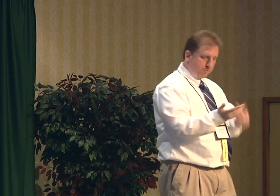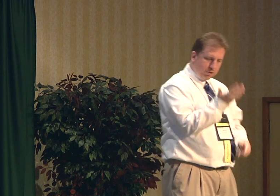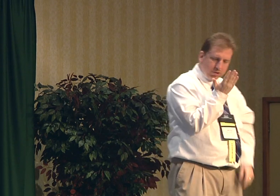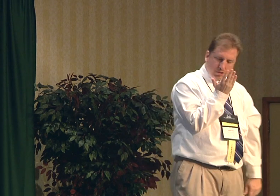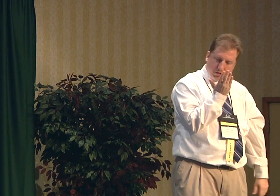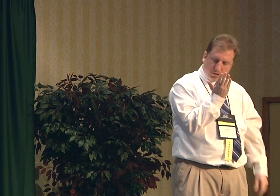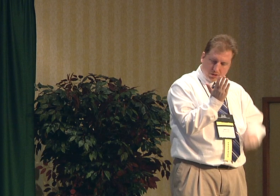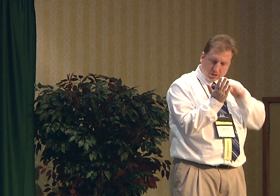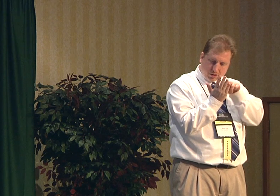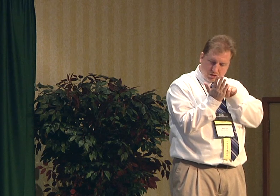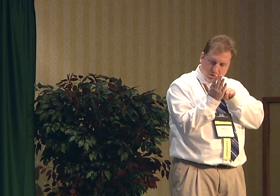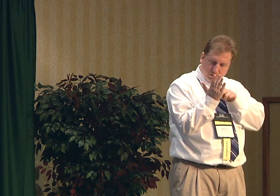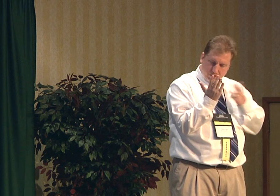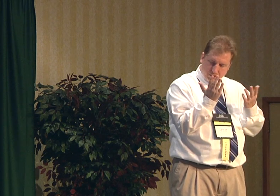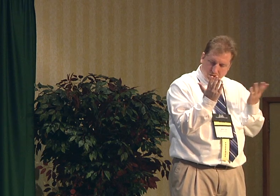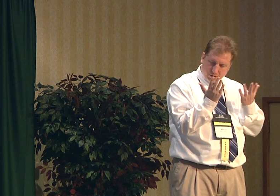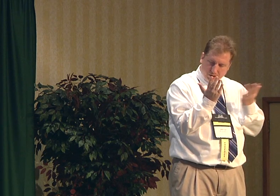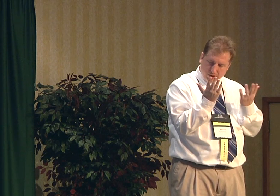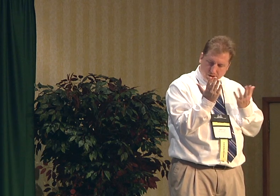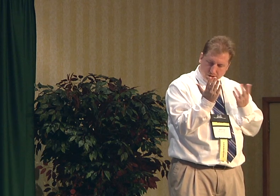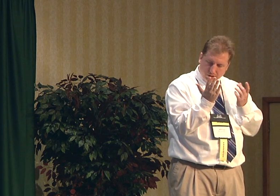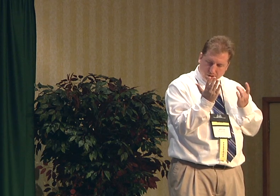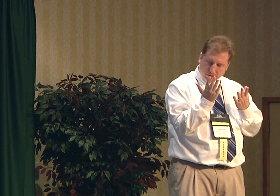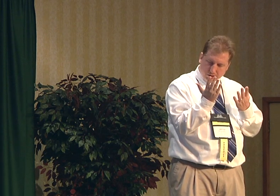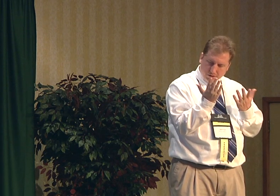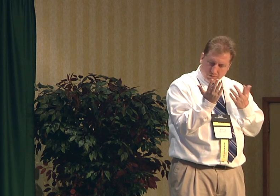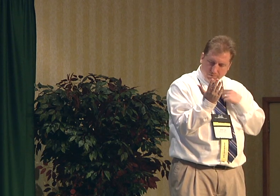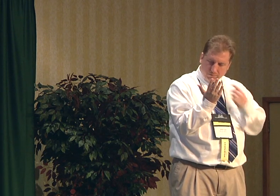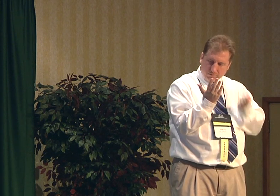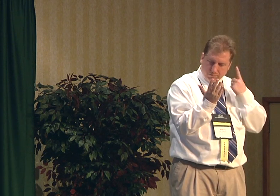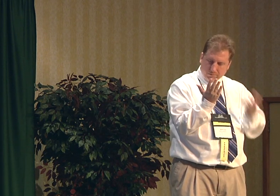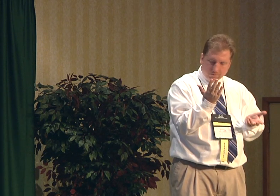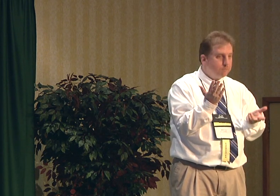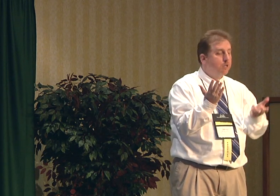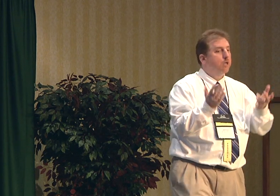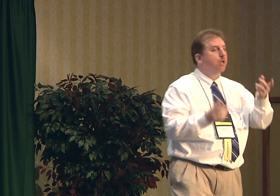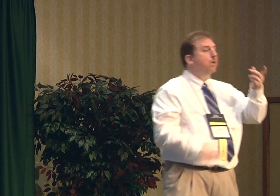means that deaf people look at that prescription information and they don't really understand what it means.